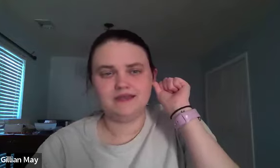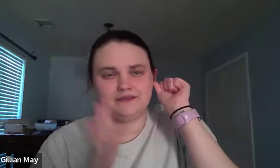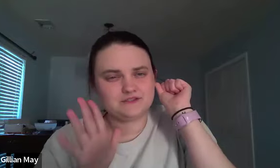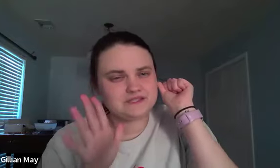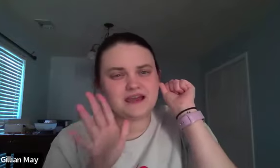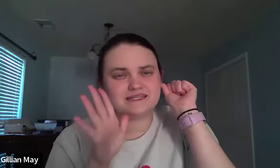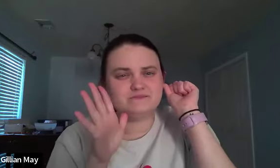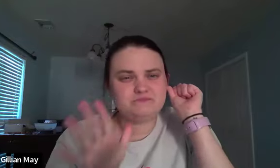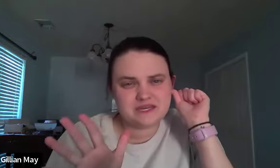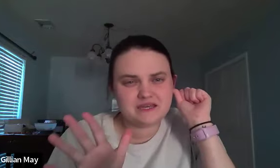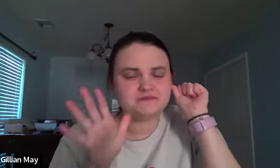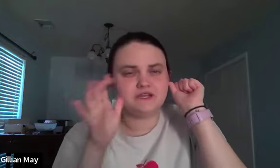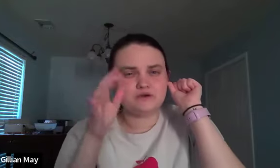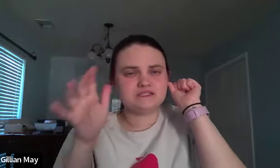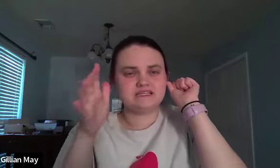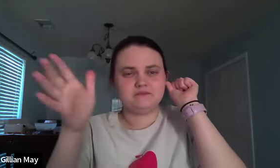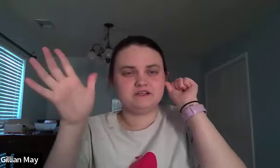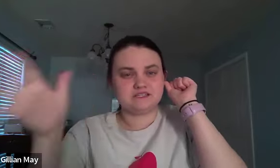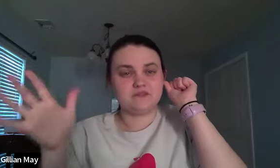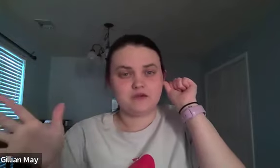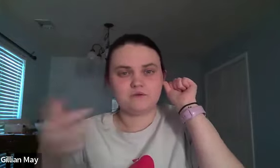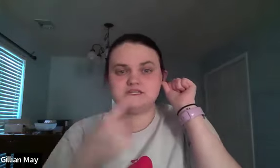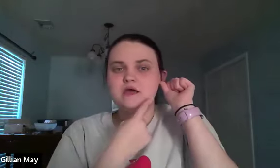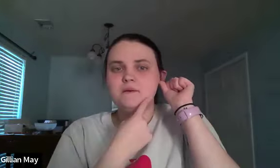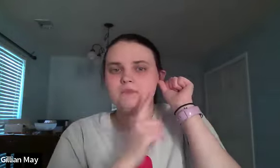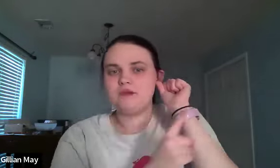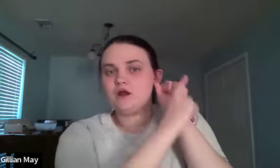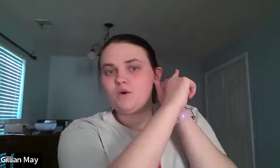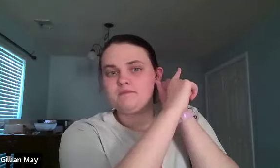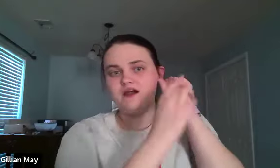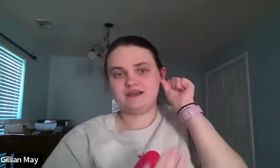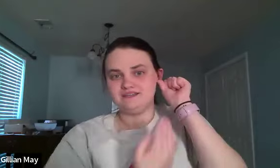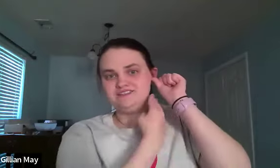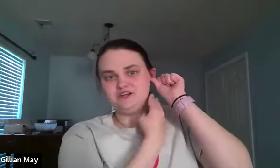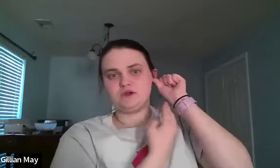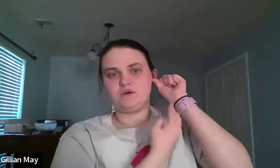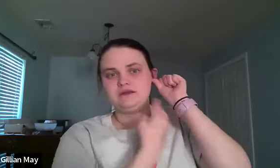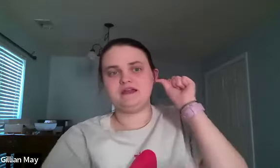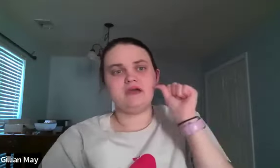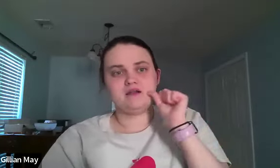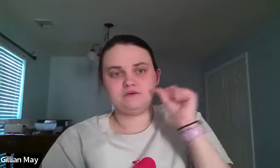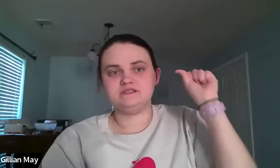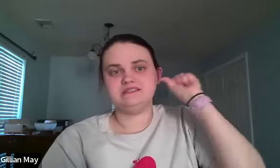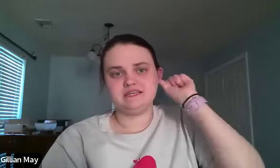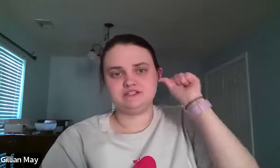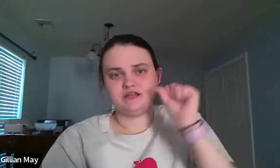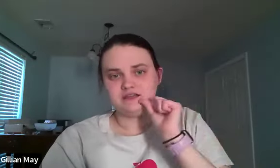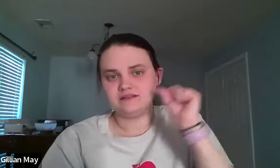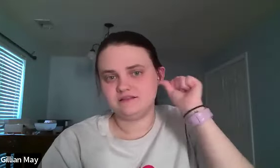Now, this one's not as big of a notice as compared to some of the other ones, but we are going behind. We're going kind of backwards. Yesterday. Like